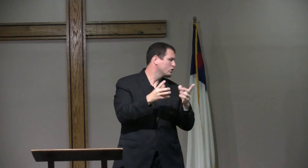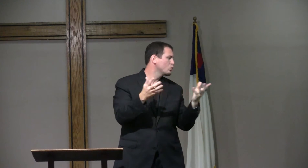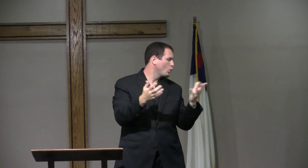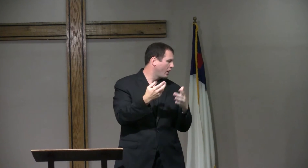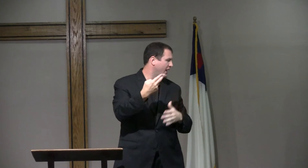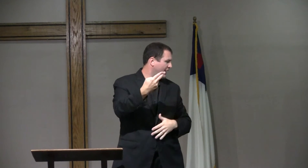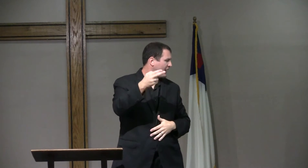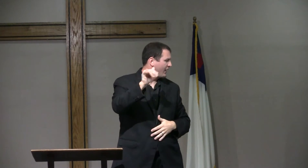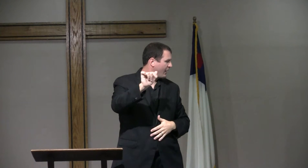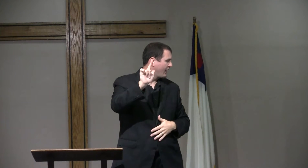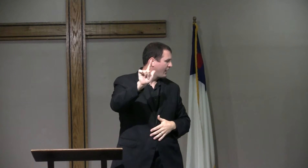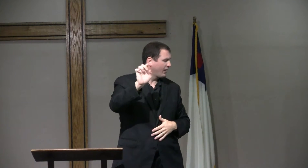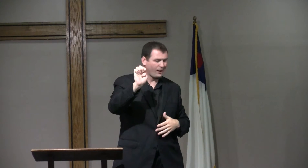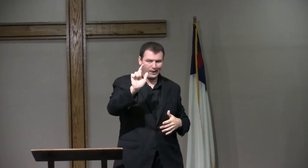One teaching was